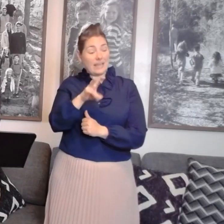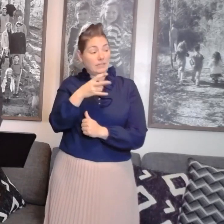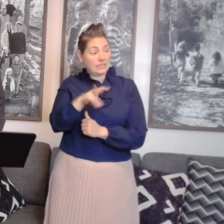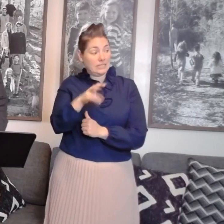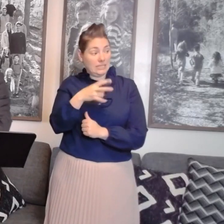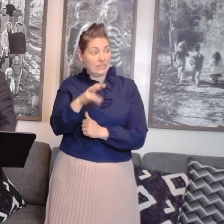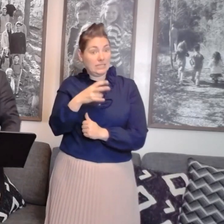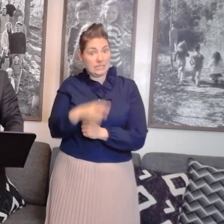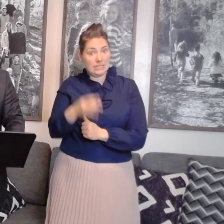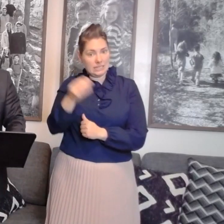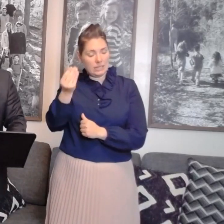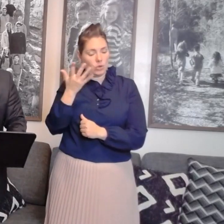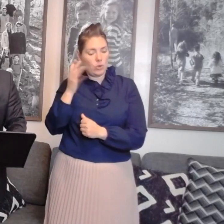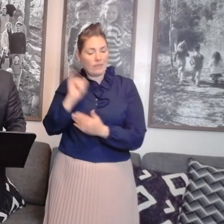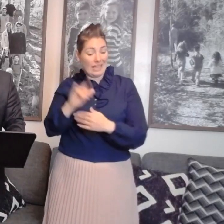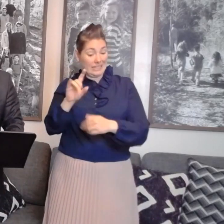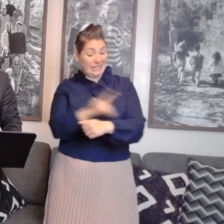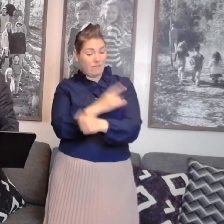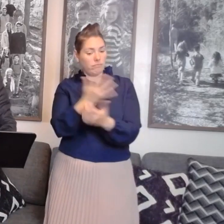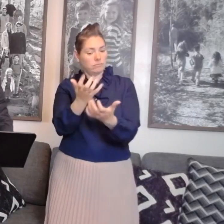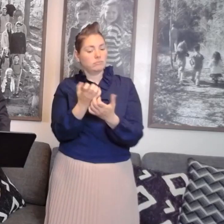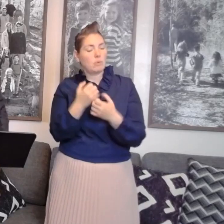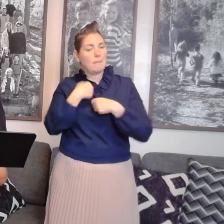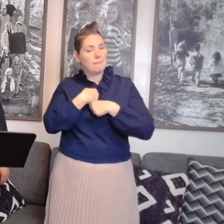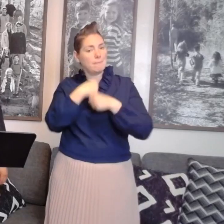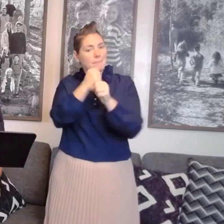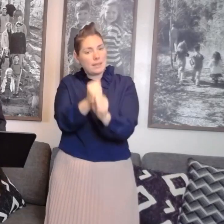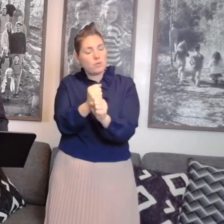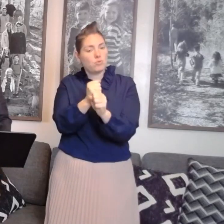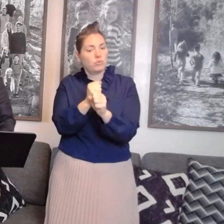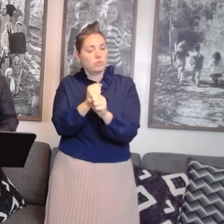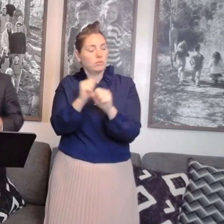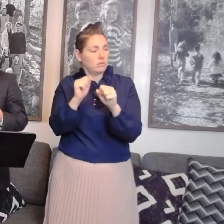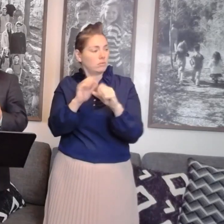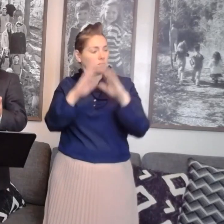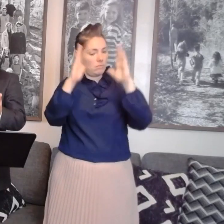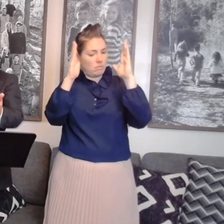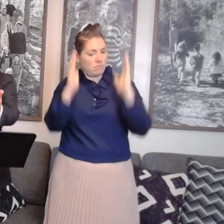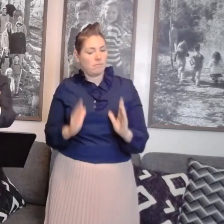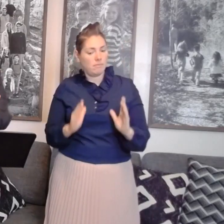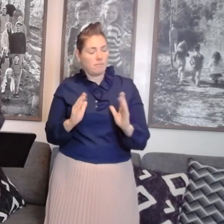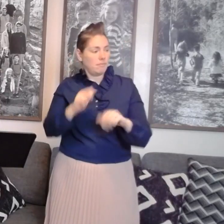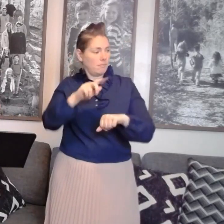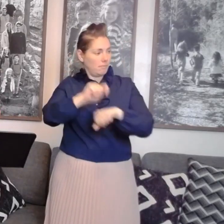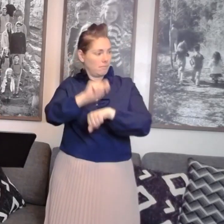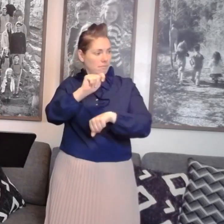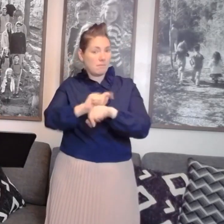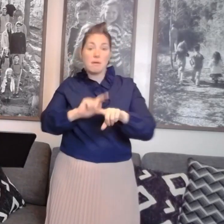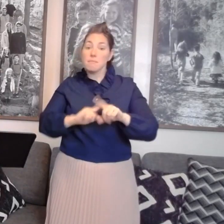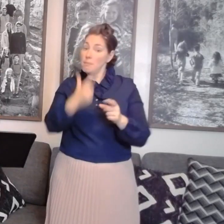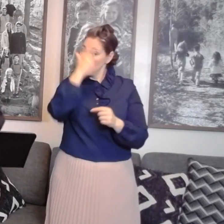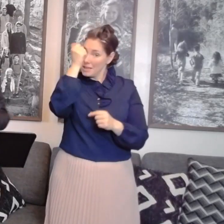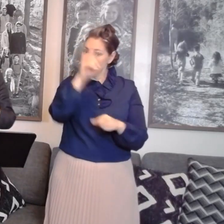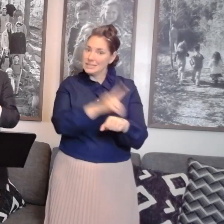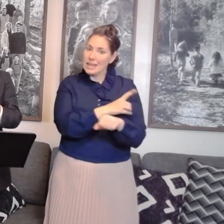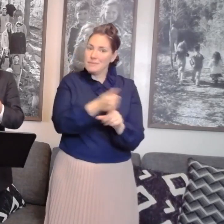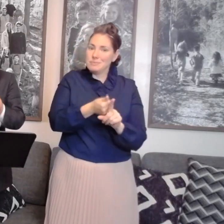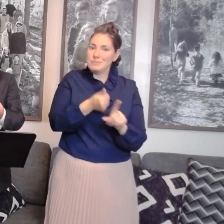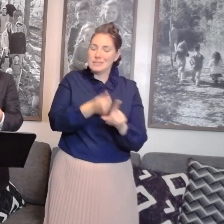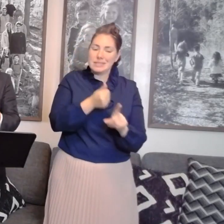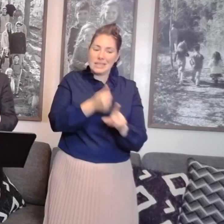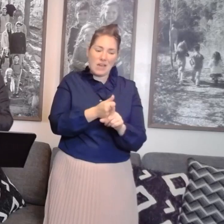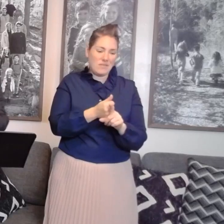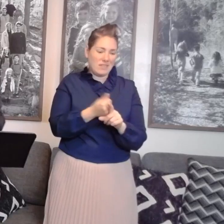King David desired to build God a sanctuary. But because David was a man of war and he